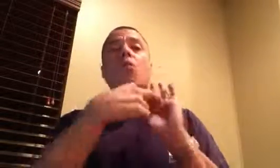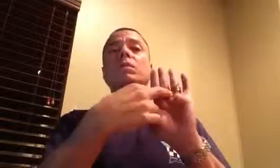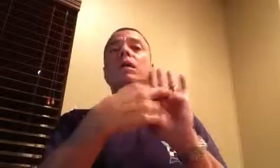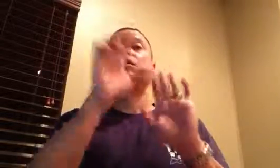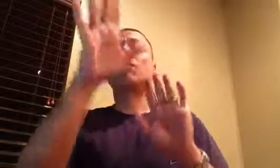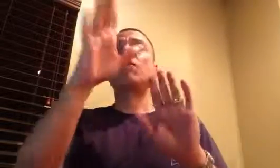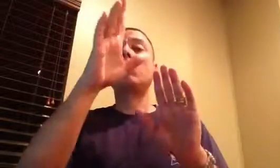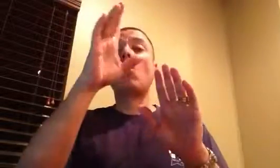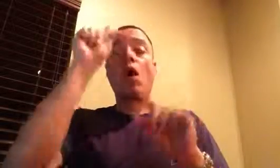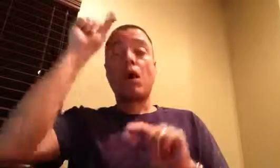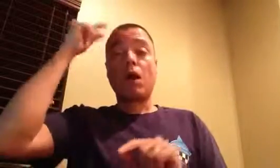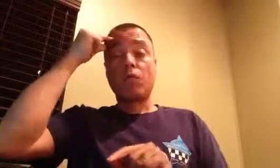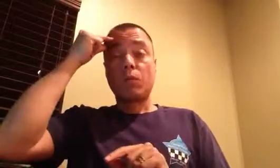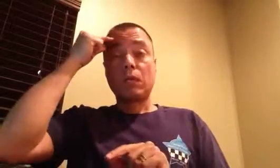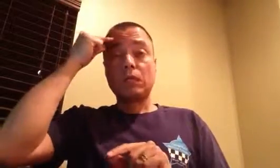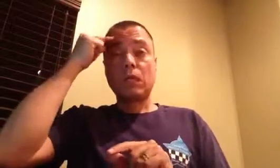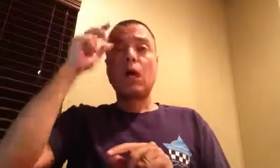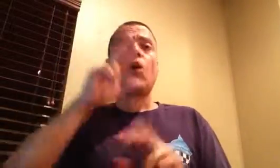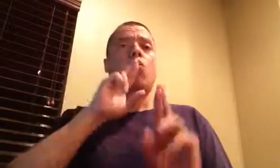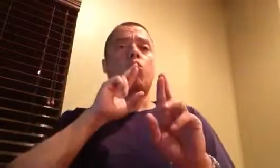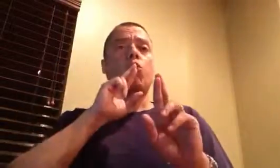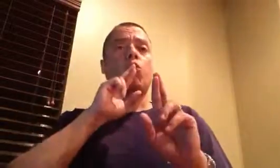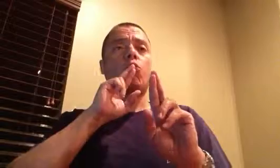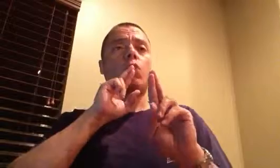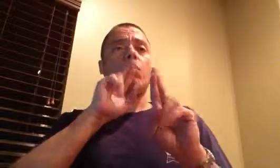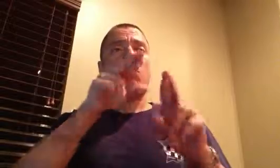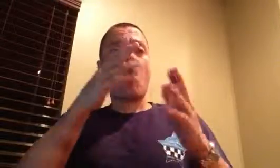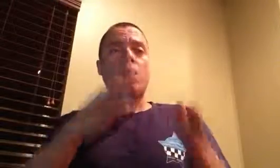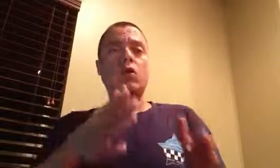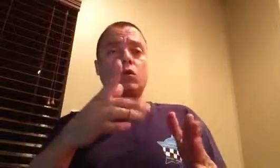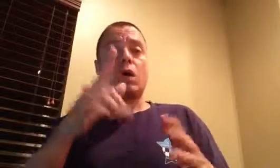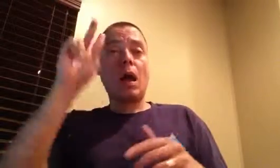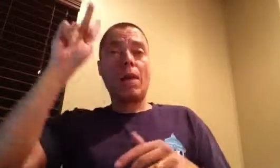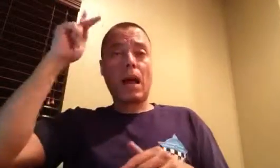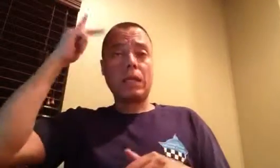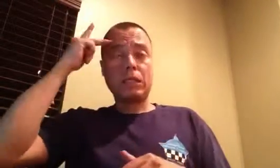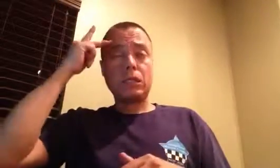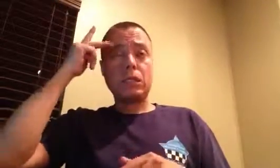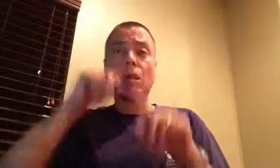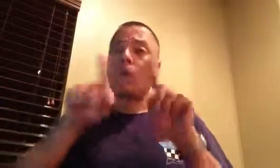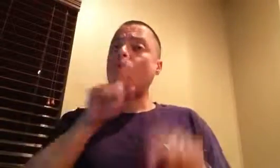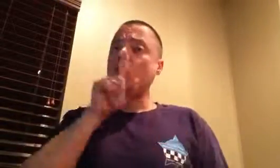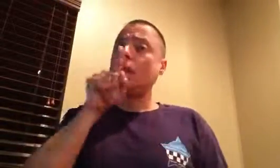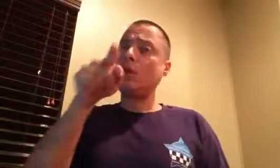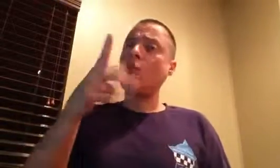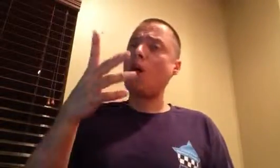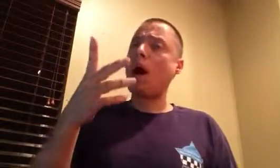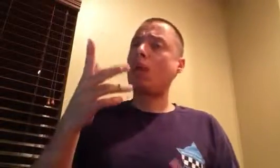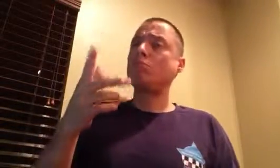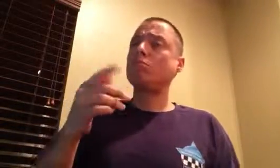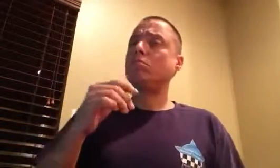reporters or politicians. But really, your mothers and fathers, sisters and brothers,